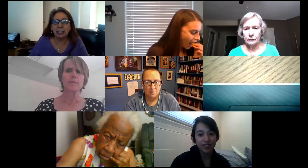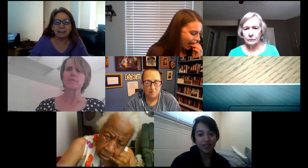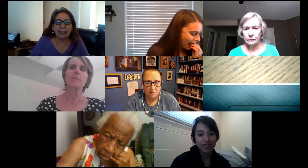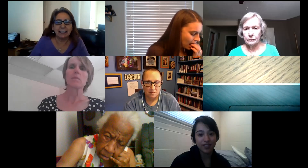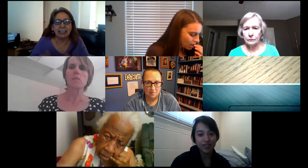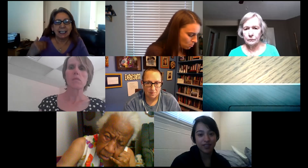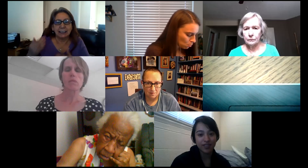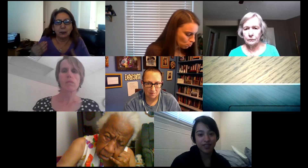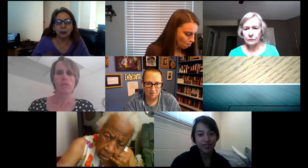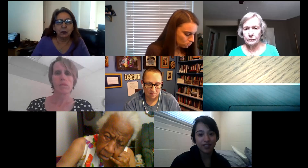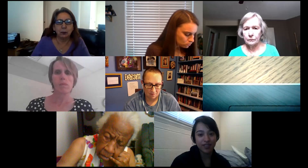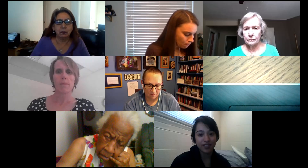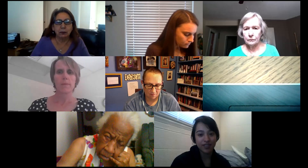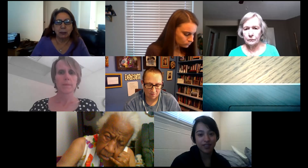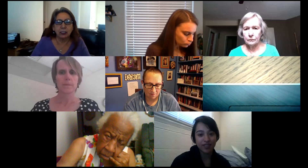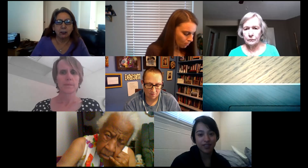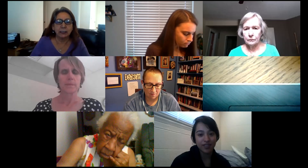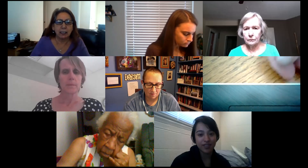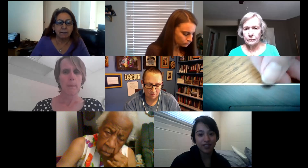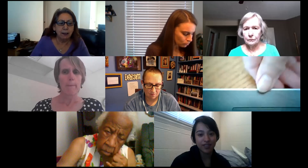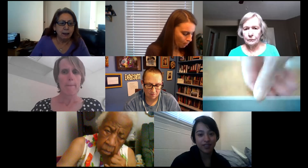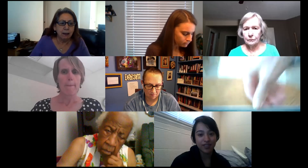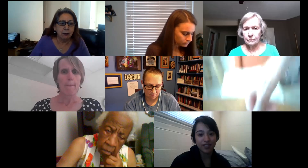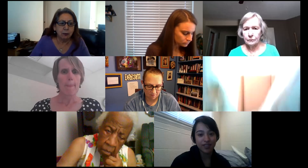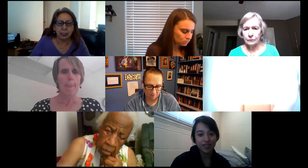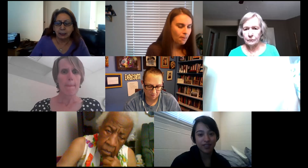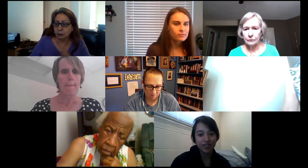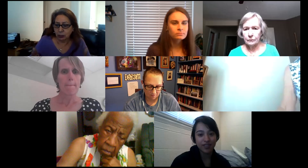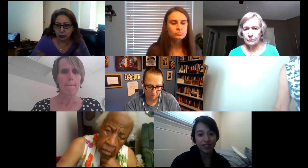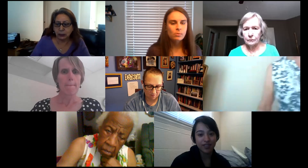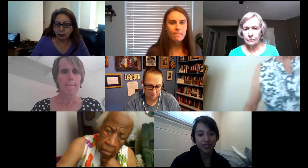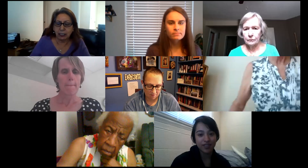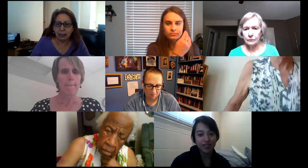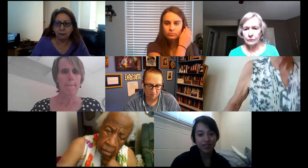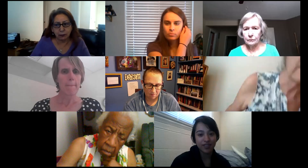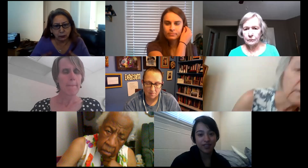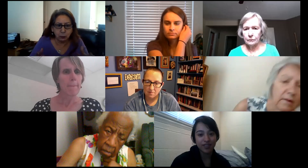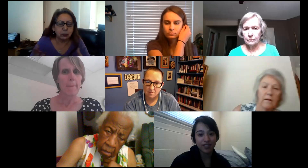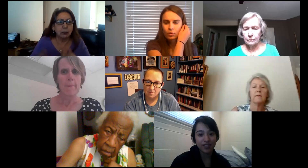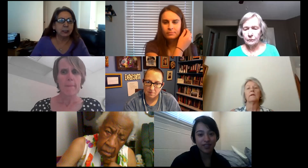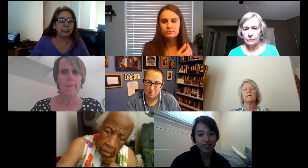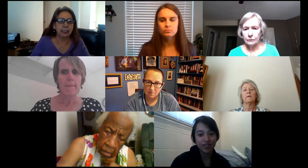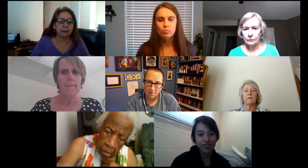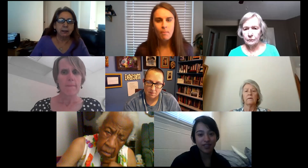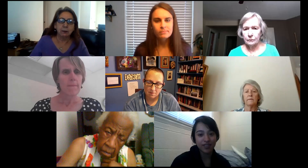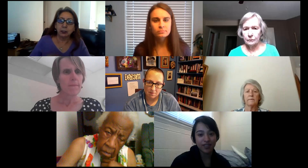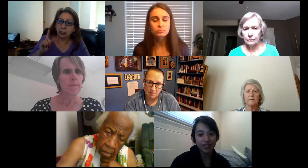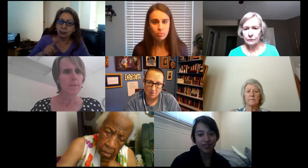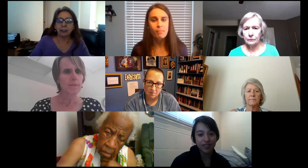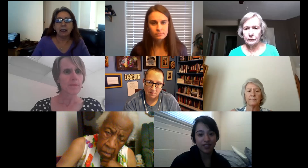many things that, like I said, going through my daughter's life. Like when she was a year and a half, so we started learning sign. We're talking a year and a half.